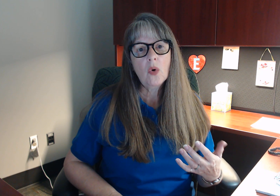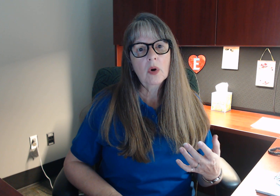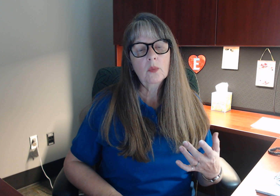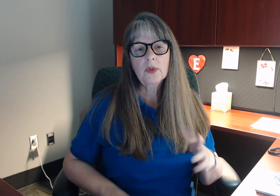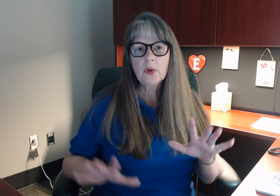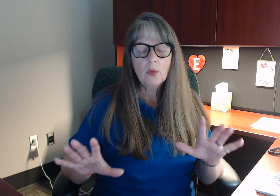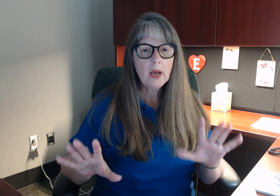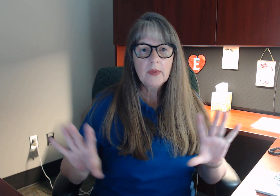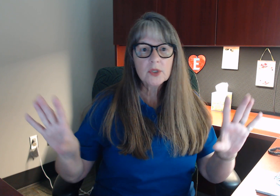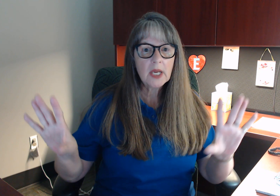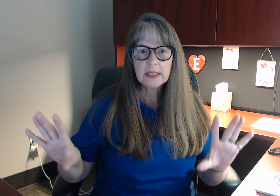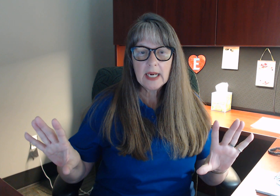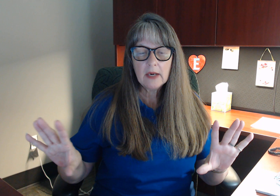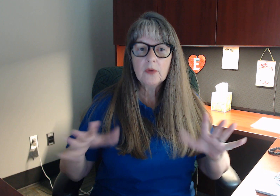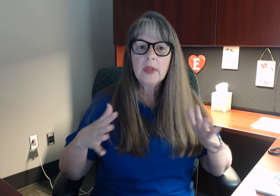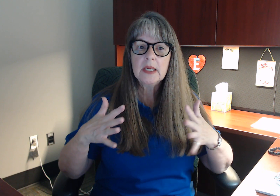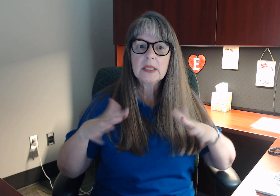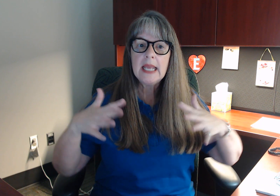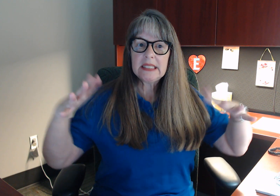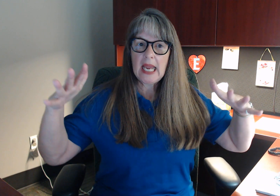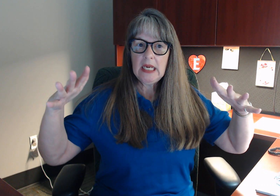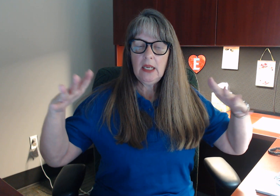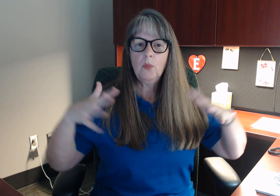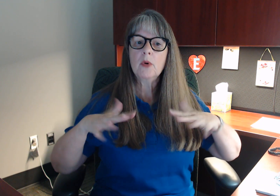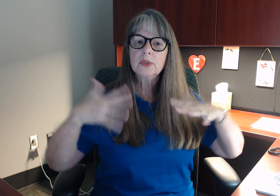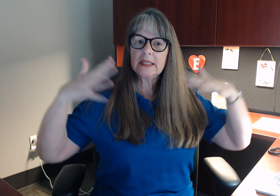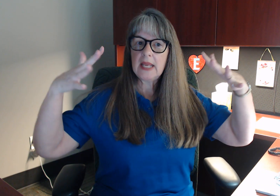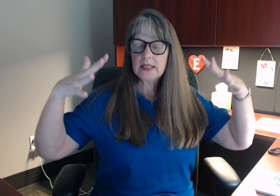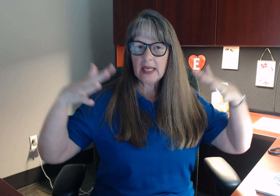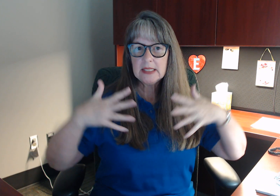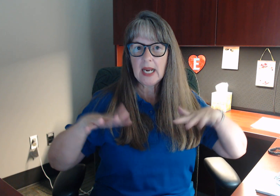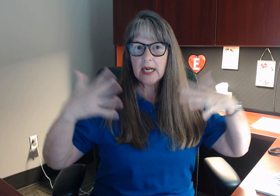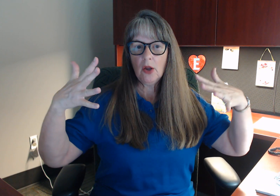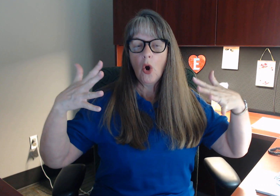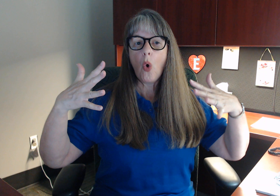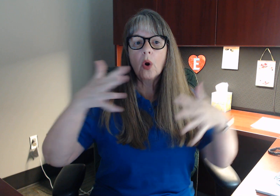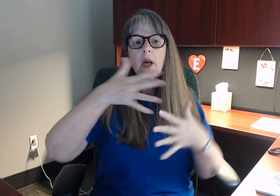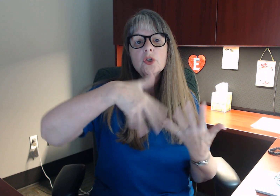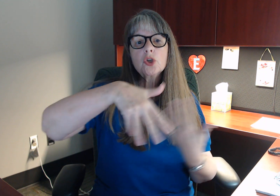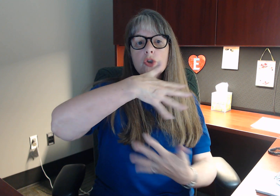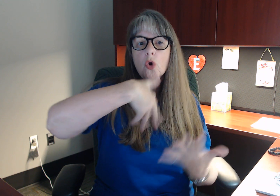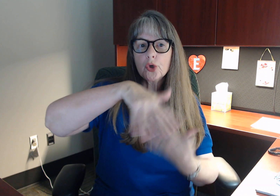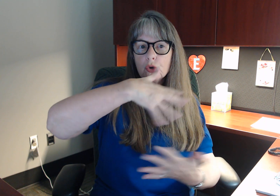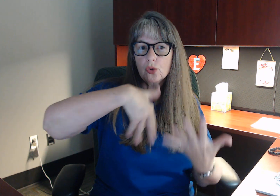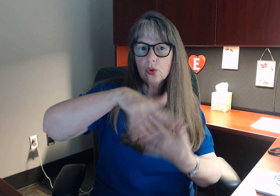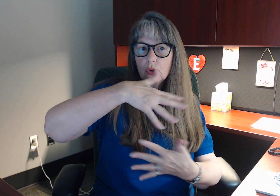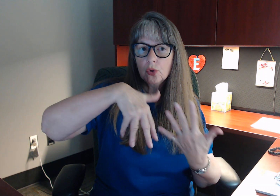Or when they're in a crowd, they just got to get out of there, they get anxiety. And we mostly say that's anxiety or social